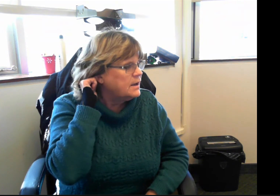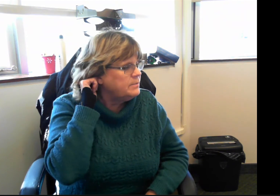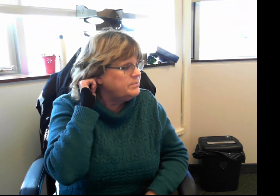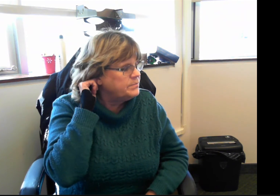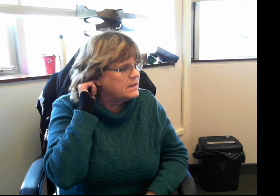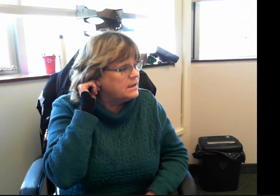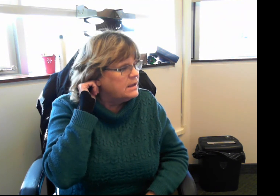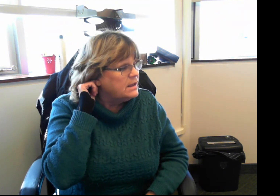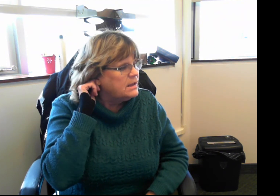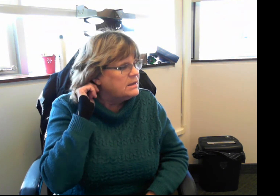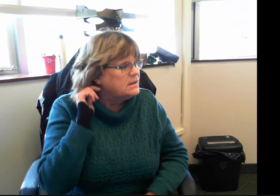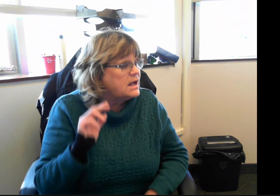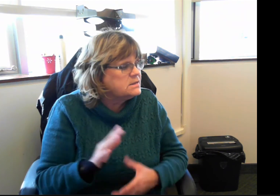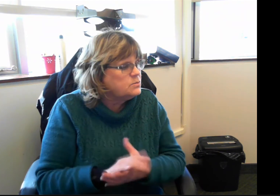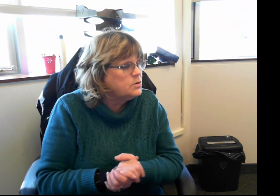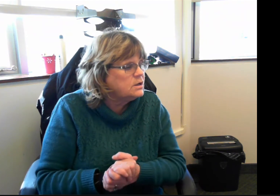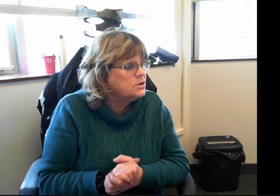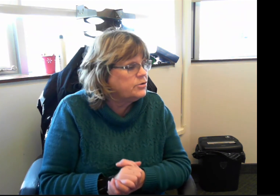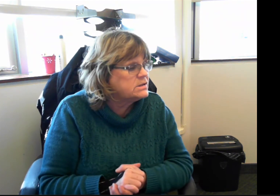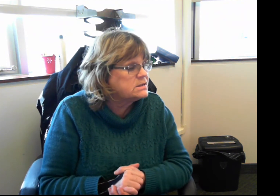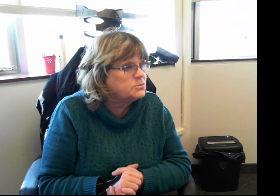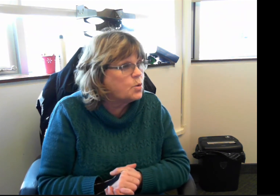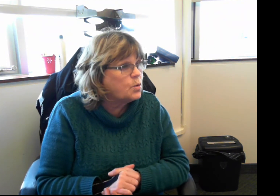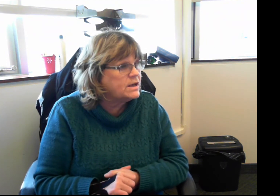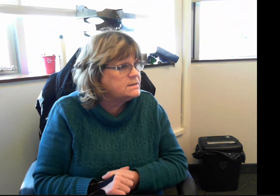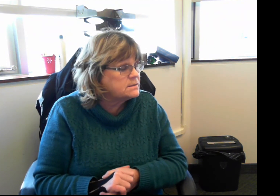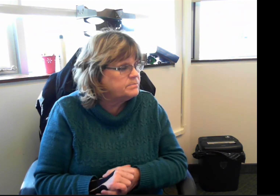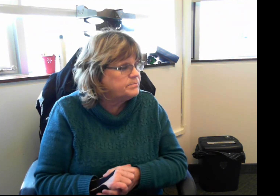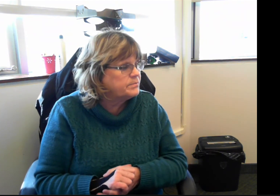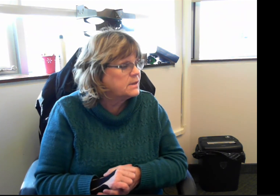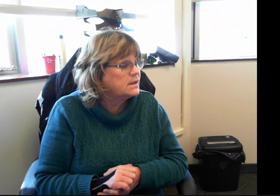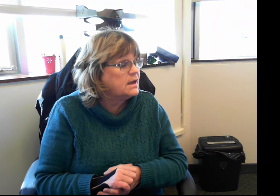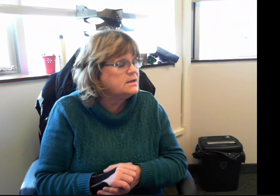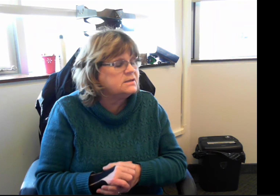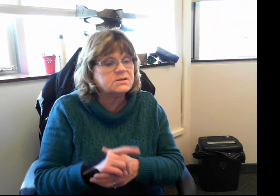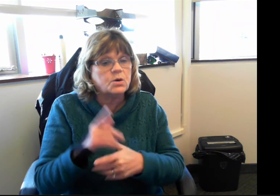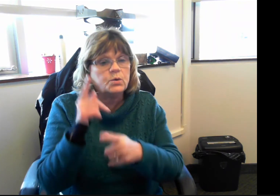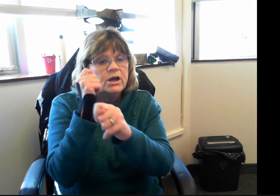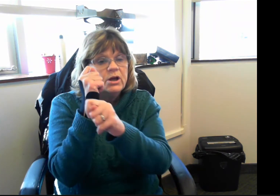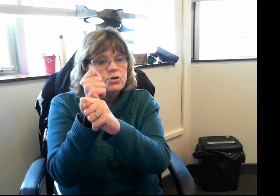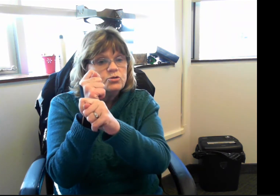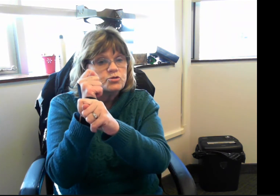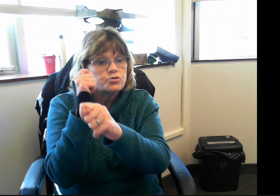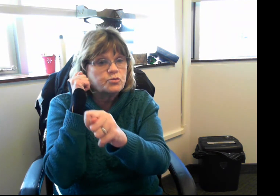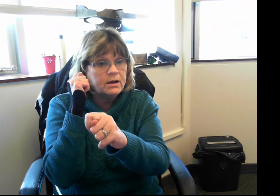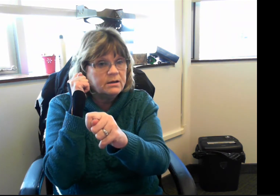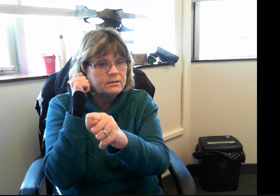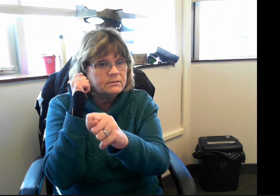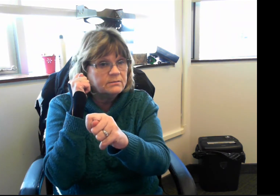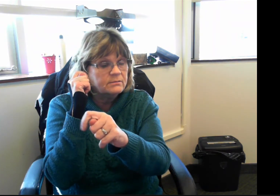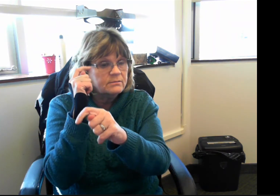Okay. The last thing we're going to learn is some toys. Okay, so truck,